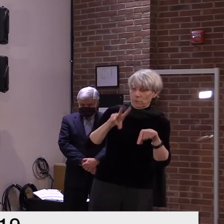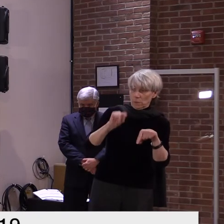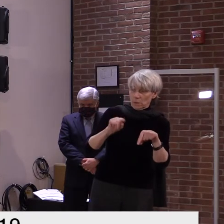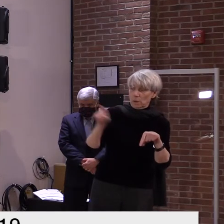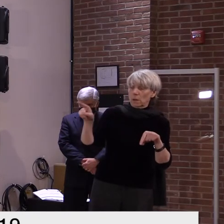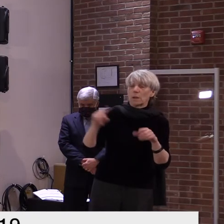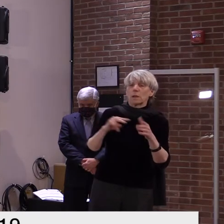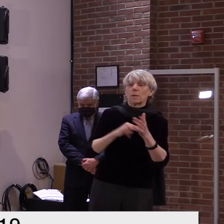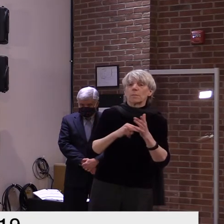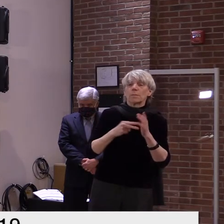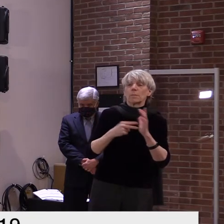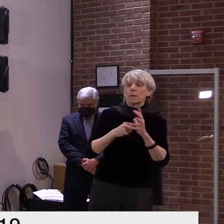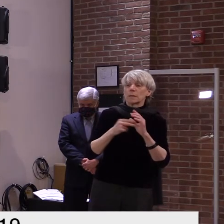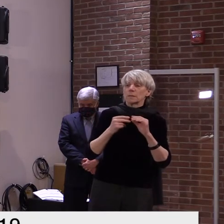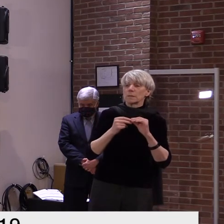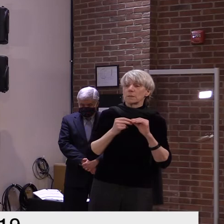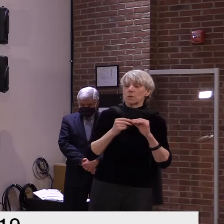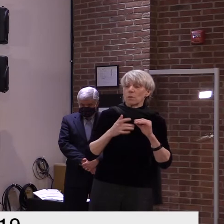capture the extent to